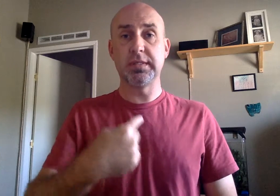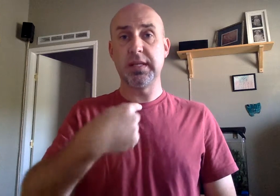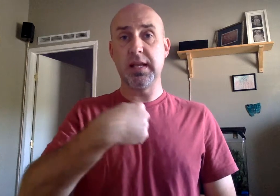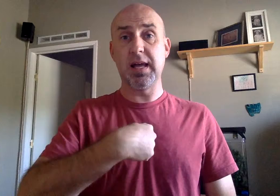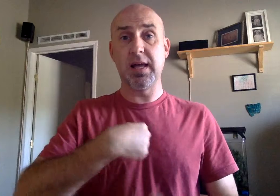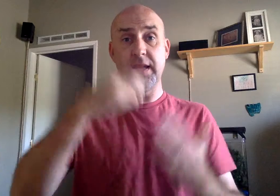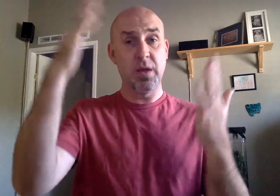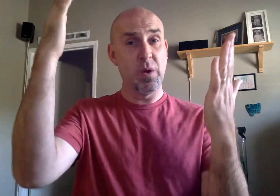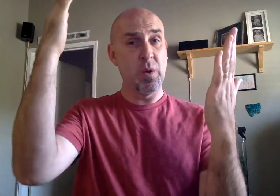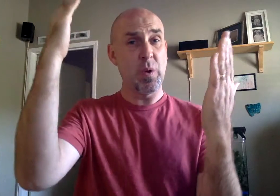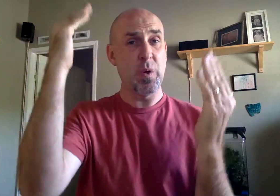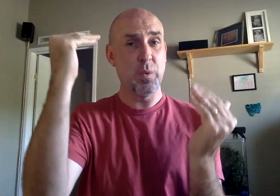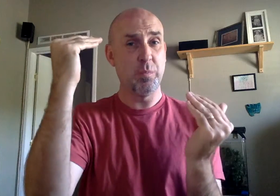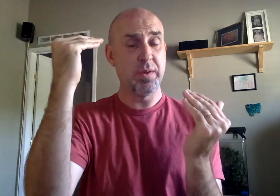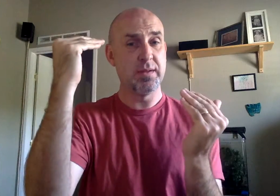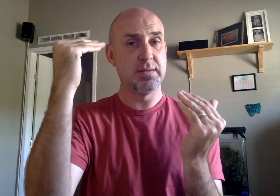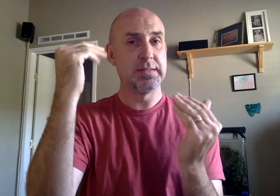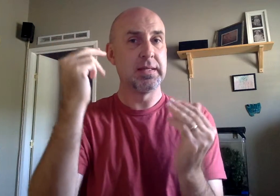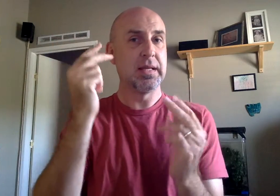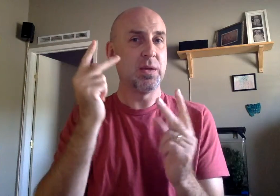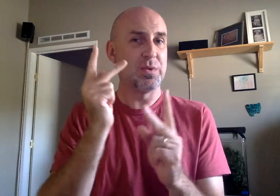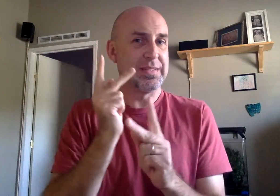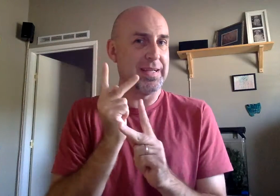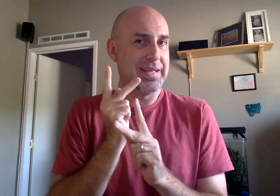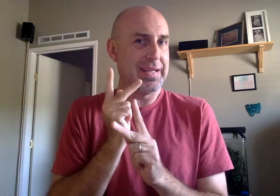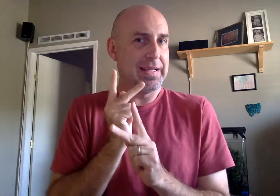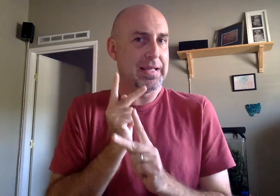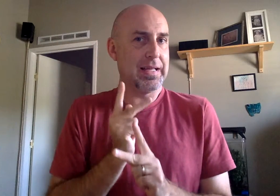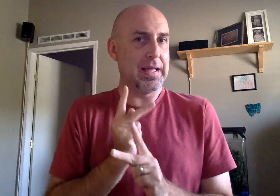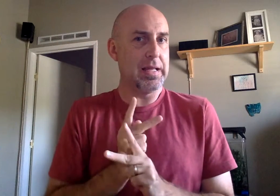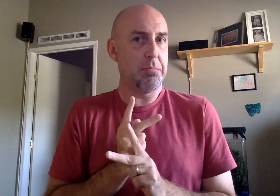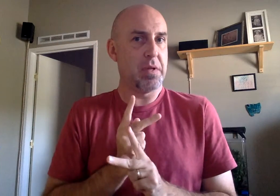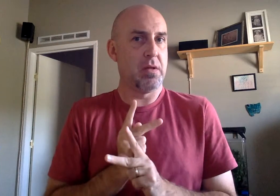sign I hope. We're going to sign keep